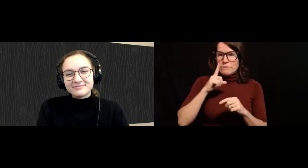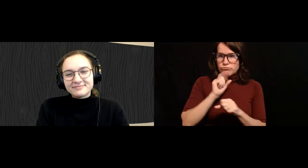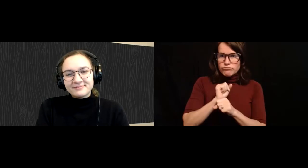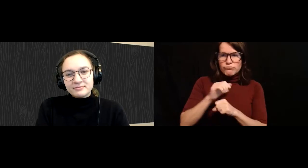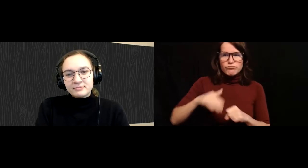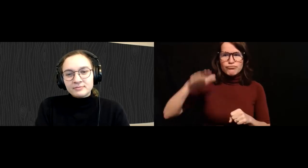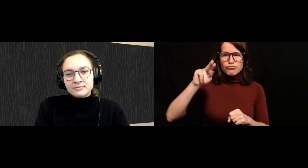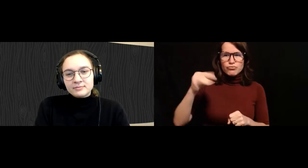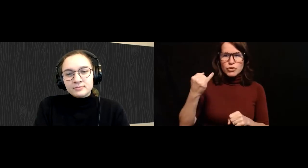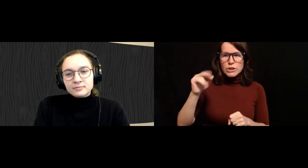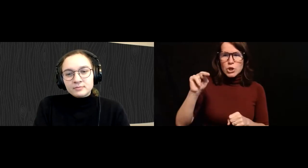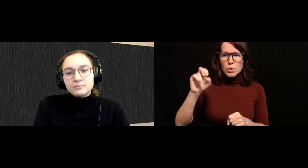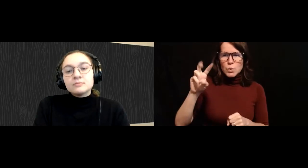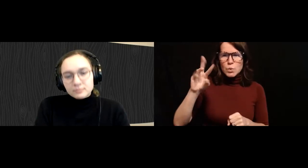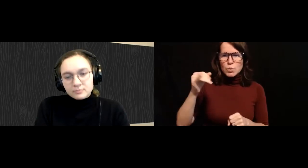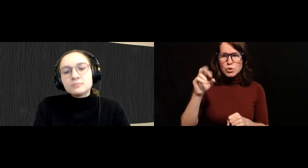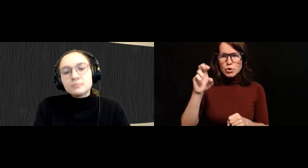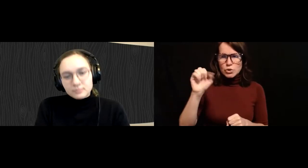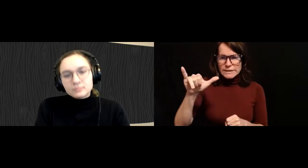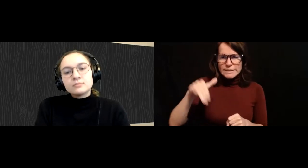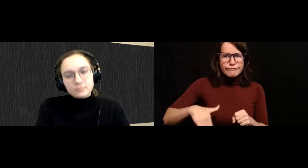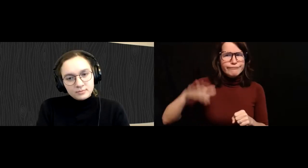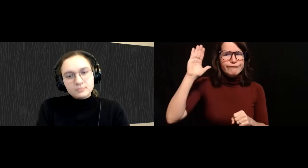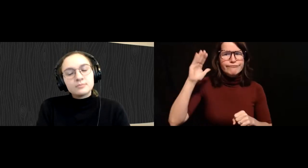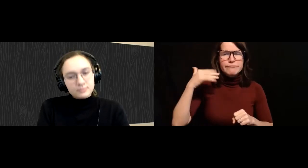you today. I grew up in New Jersey.